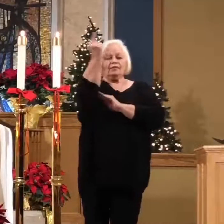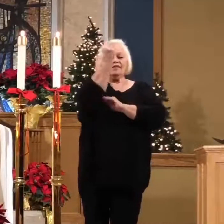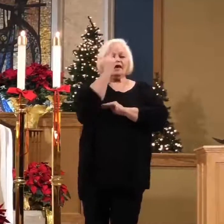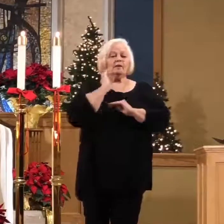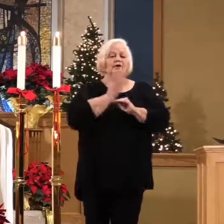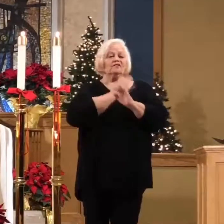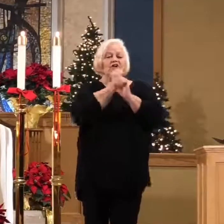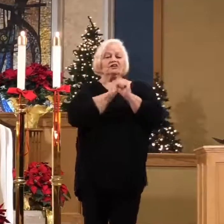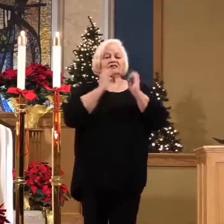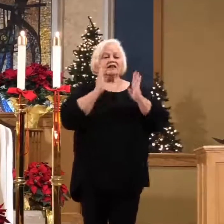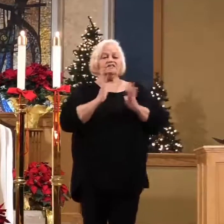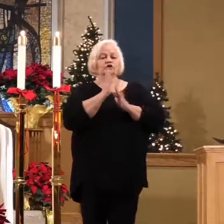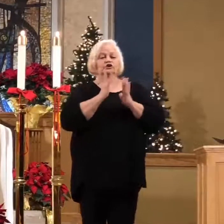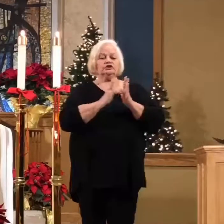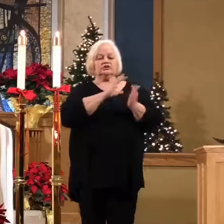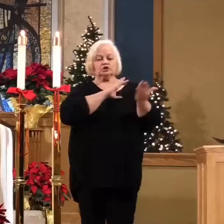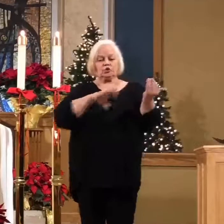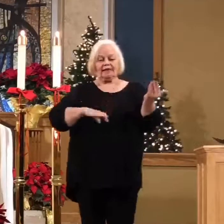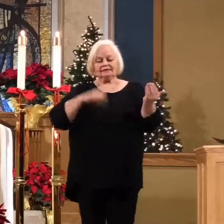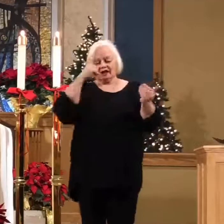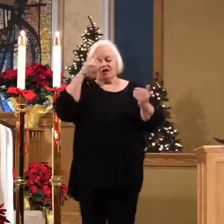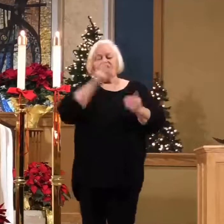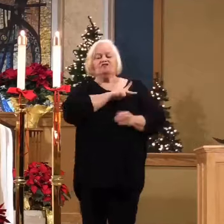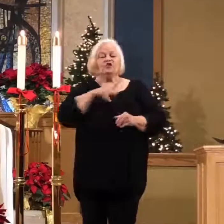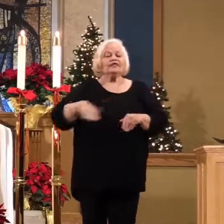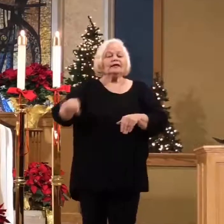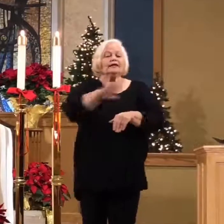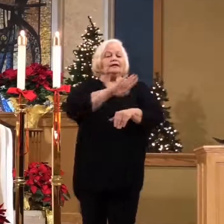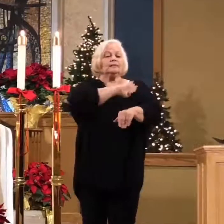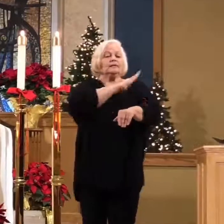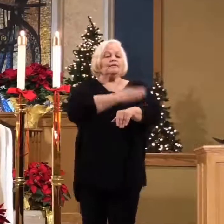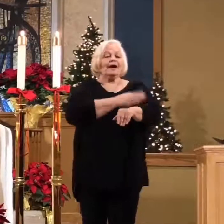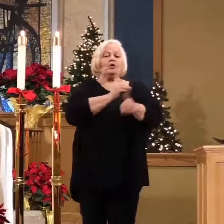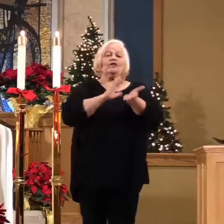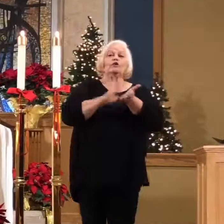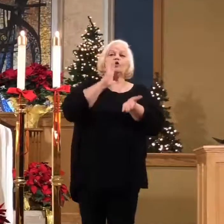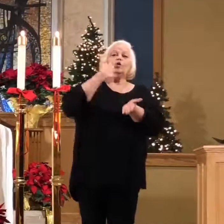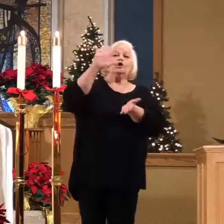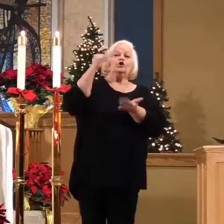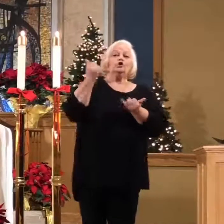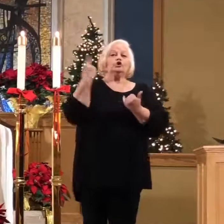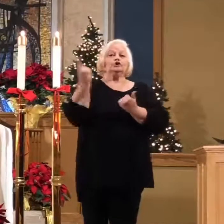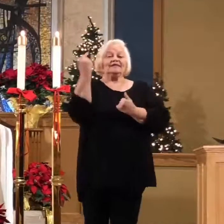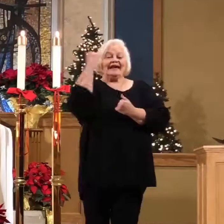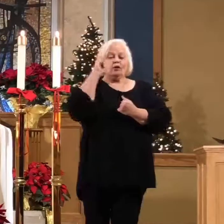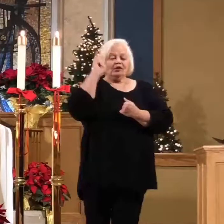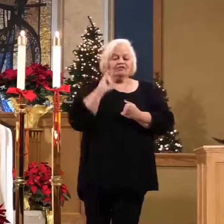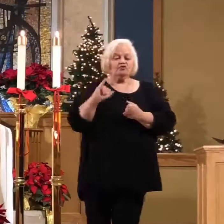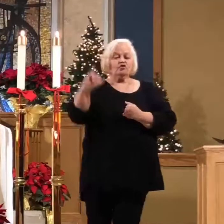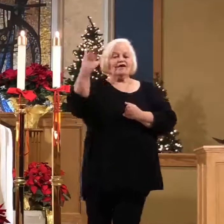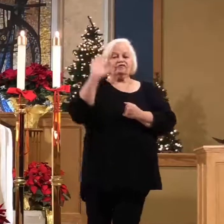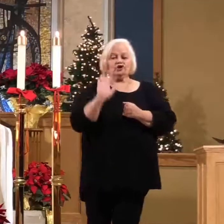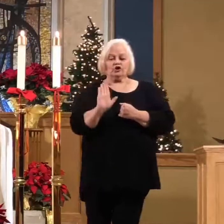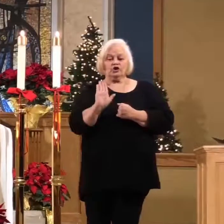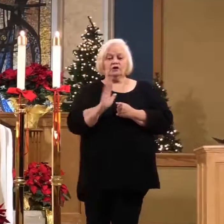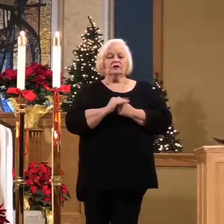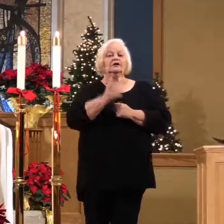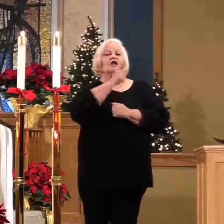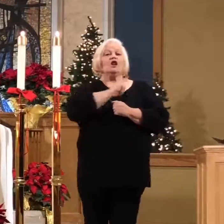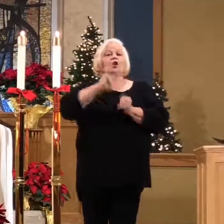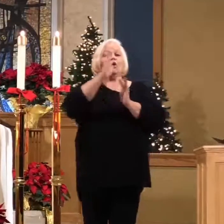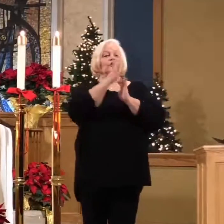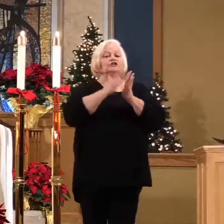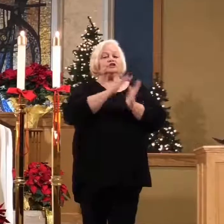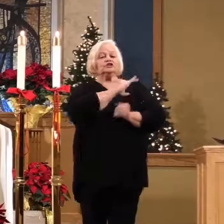in the coming of our Savior, Jesus Christ. For the kingdom, the power, and the glory are yours, now and forever. Lord